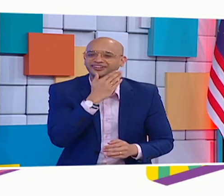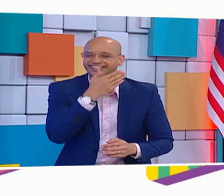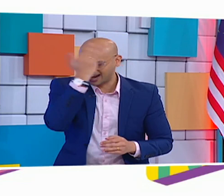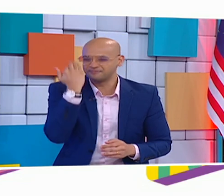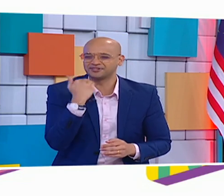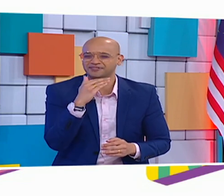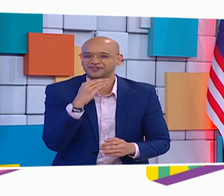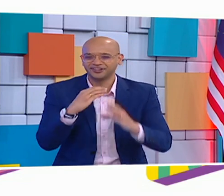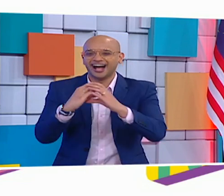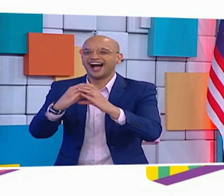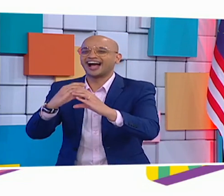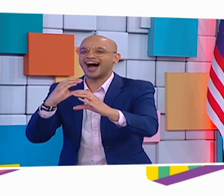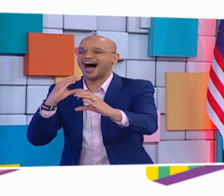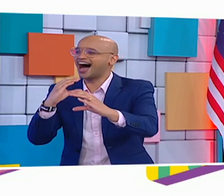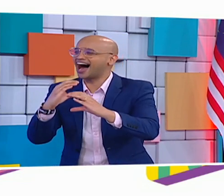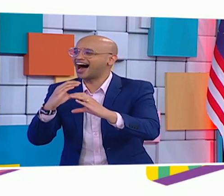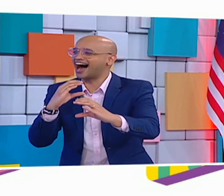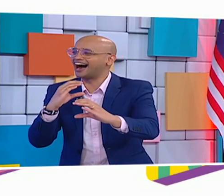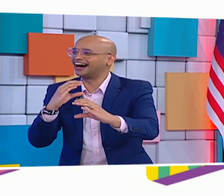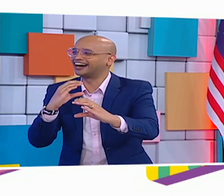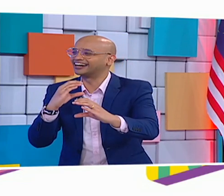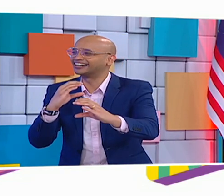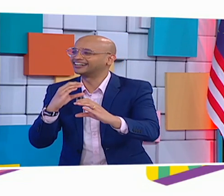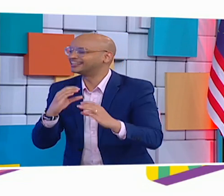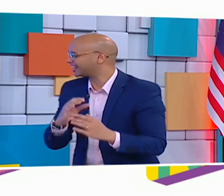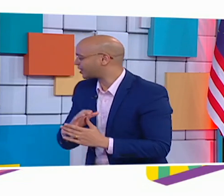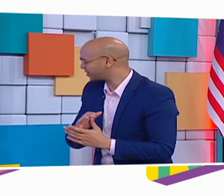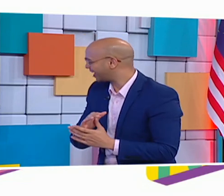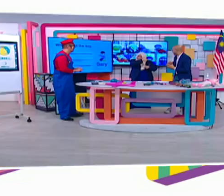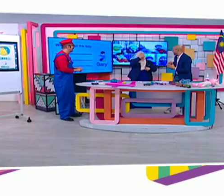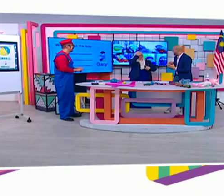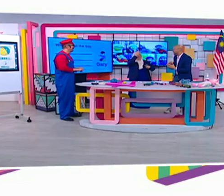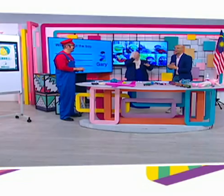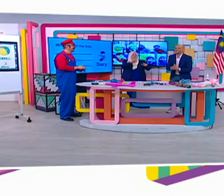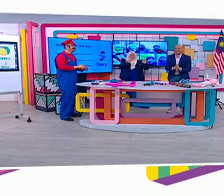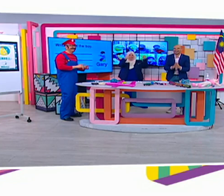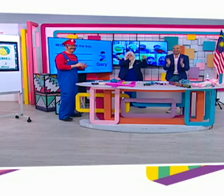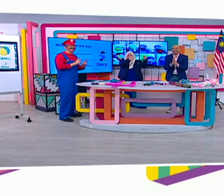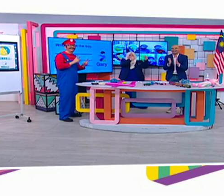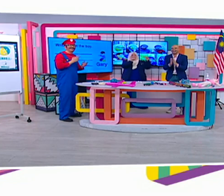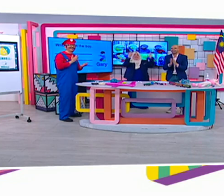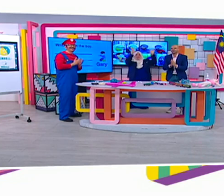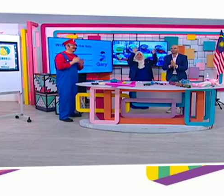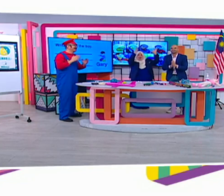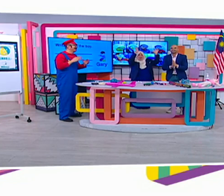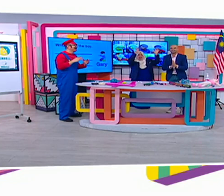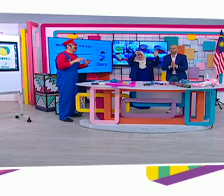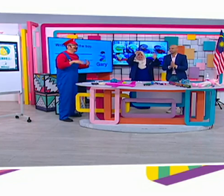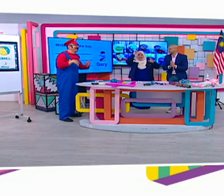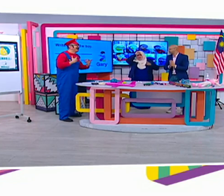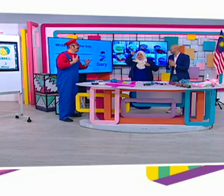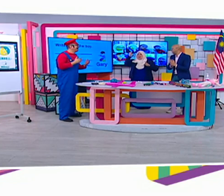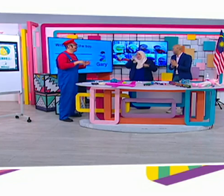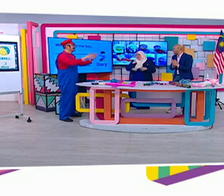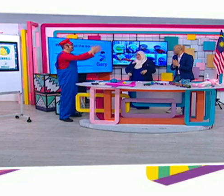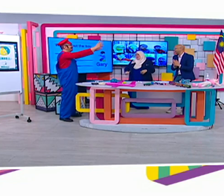It is a beautiful. Yeah, beautiful. Car. Okay. Is that correct? Yes, very good. Okay. Very good. Abang